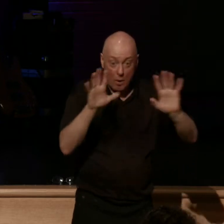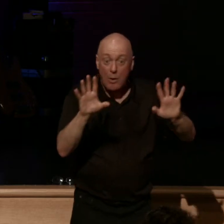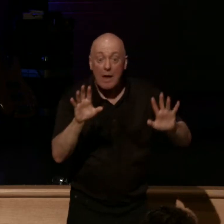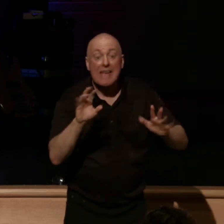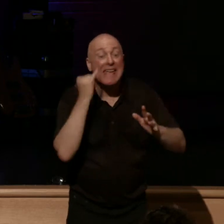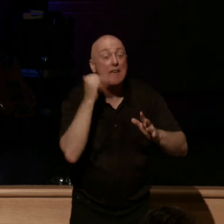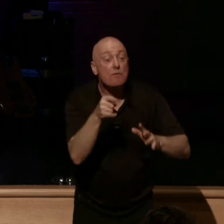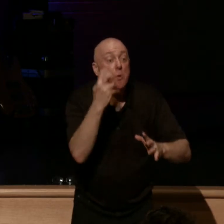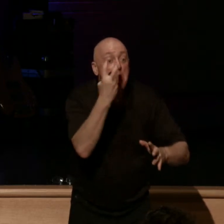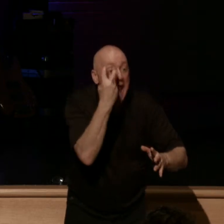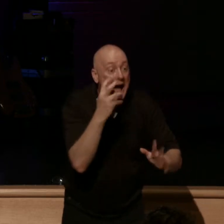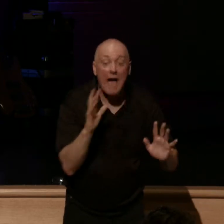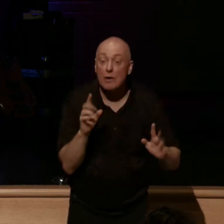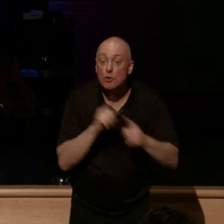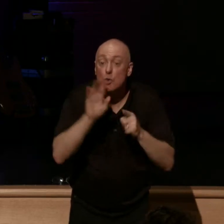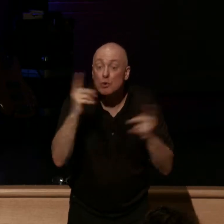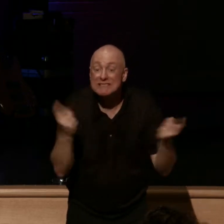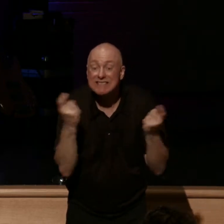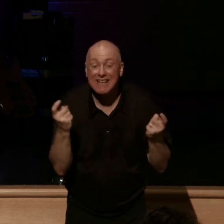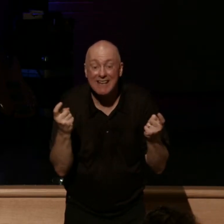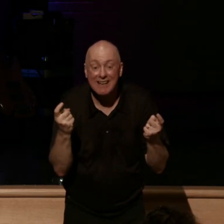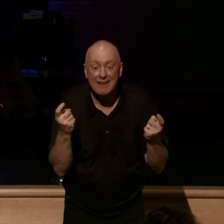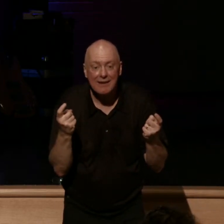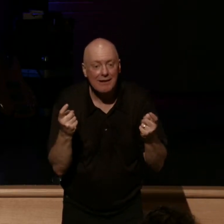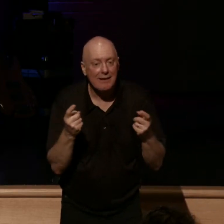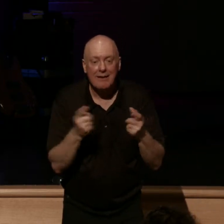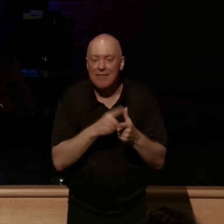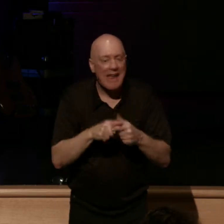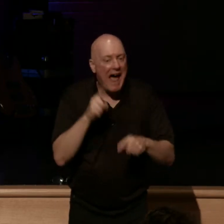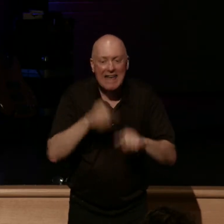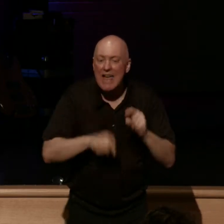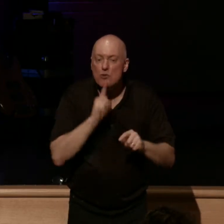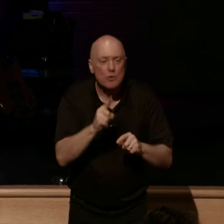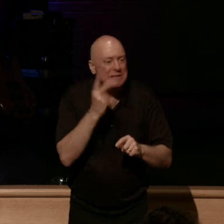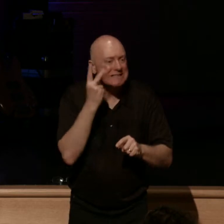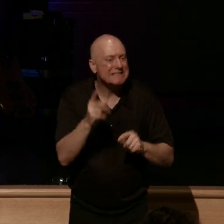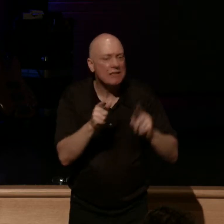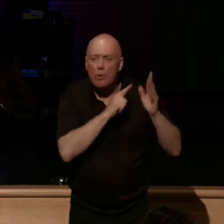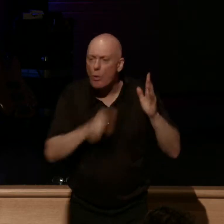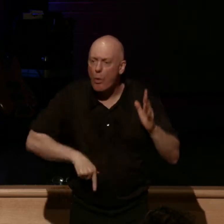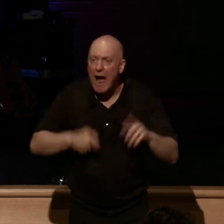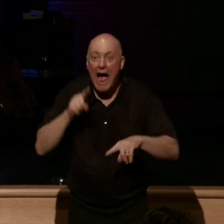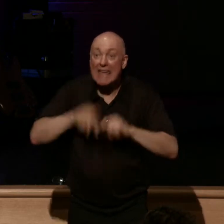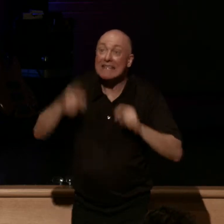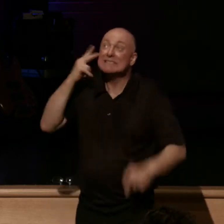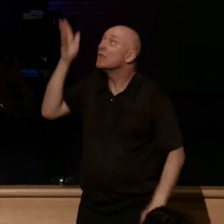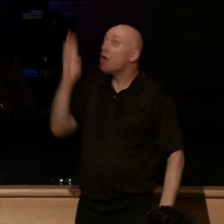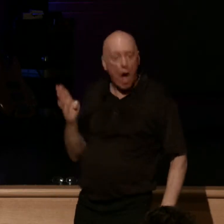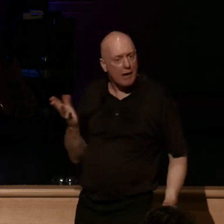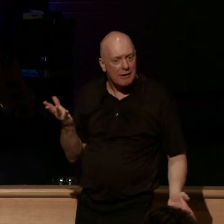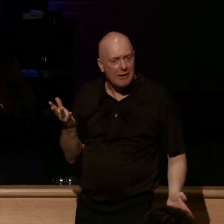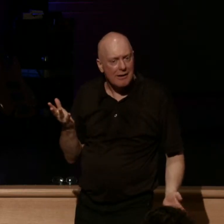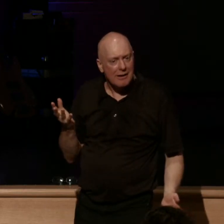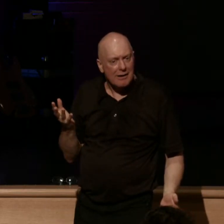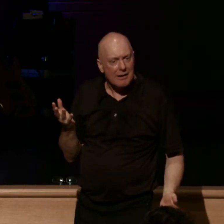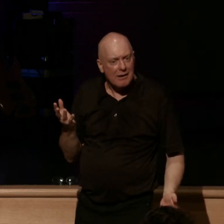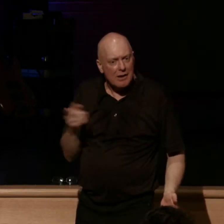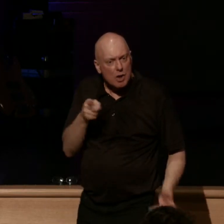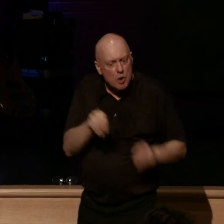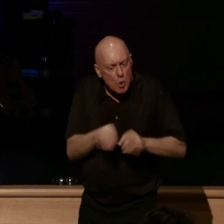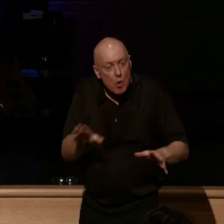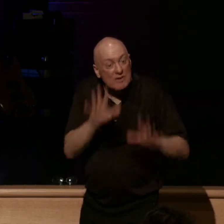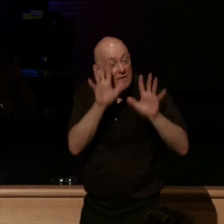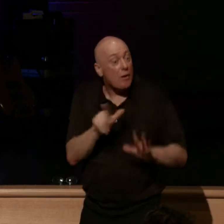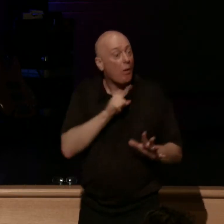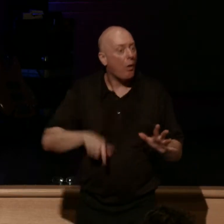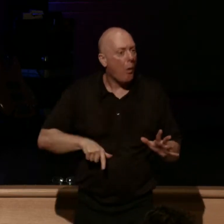does. It fails to allow me to truly see the Lord. I can't see God. In fact, to the point you lose the fear of